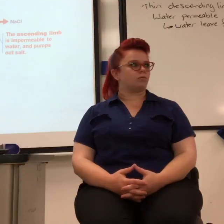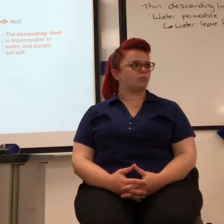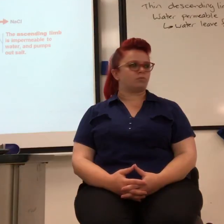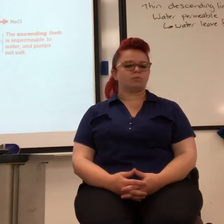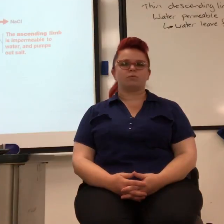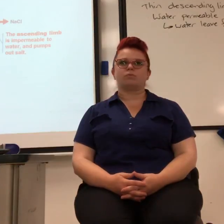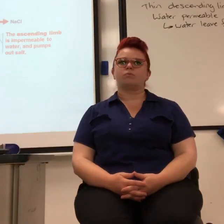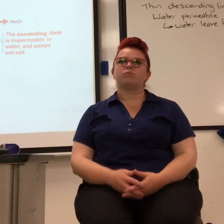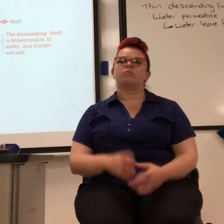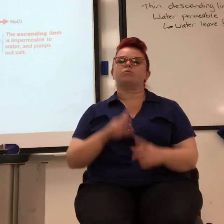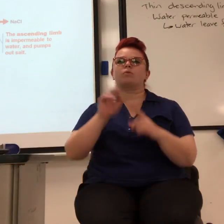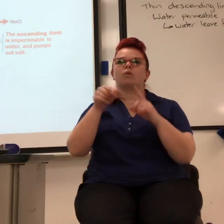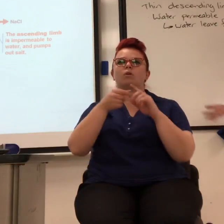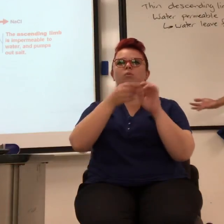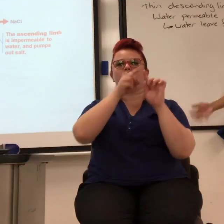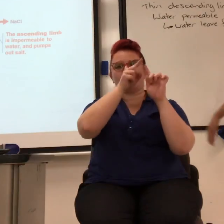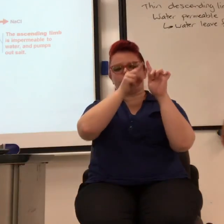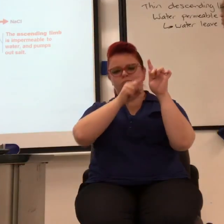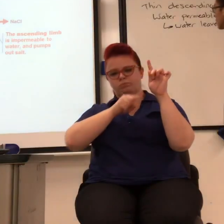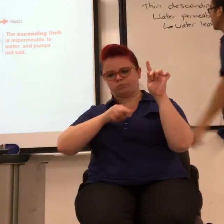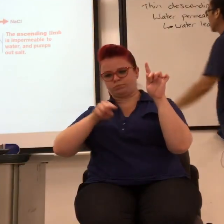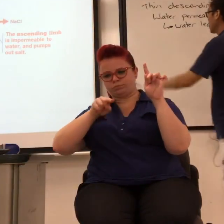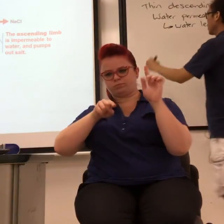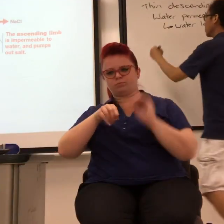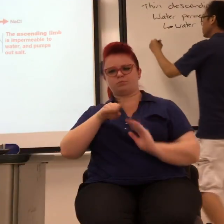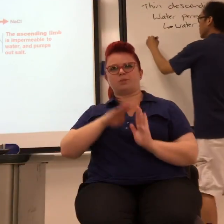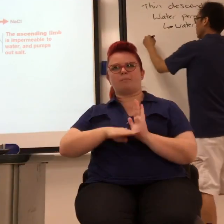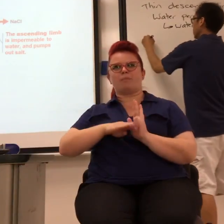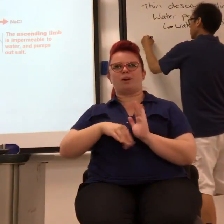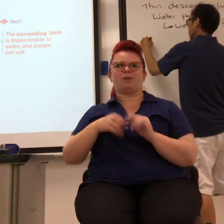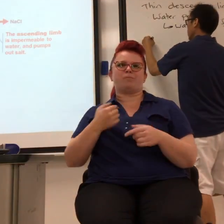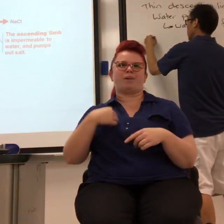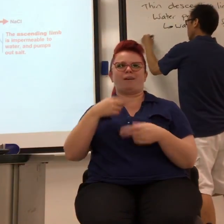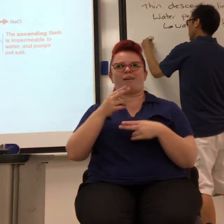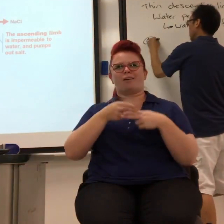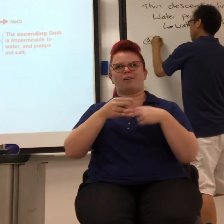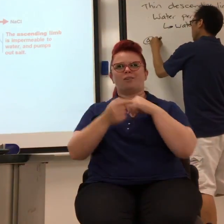You get to the bottom. I call it the elbow.